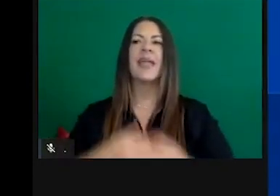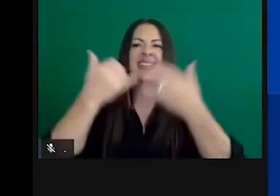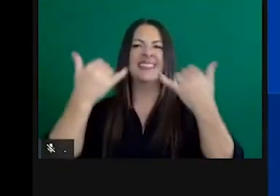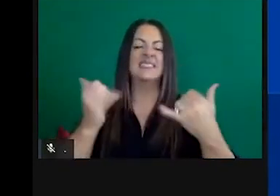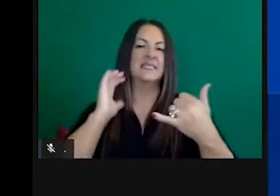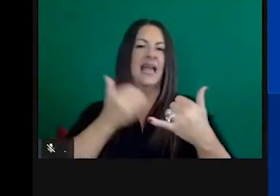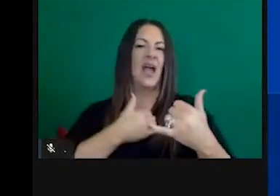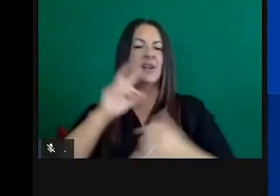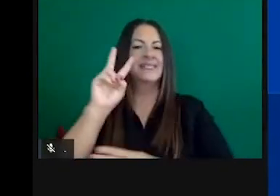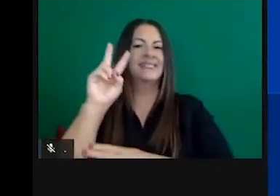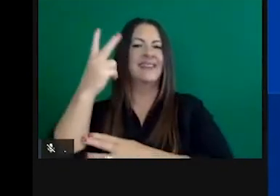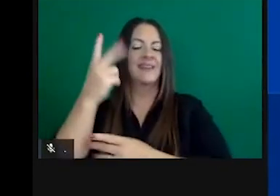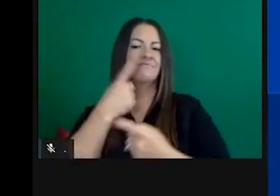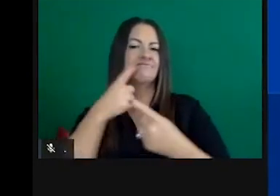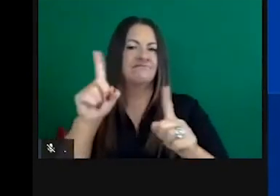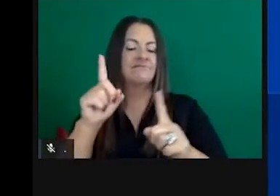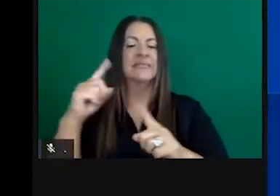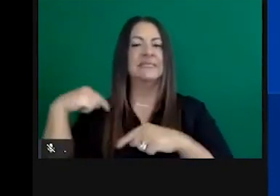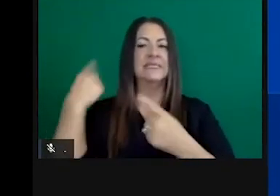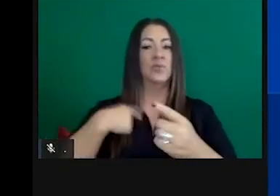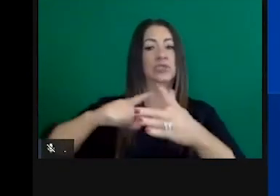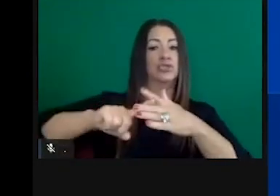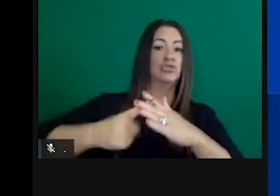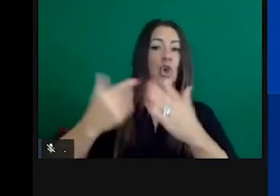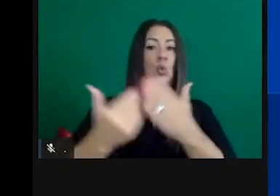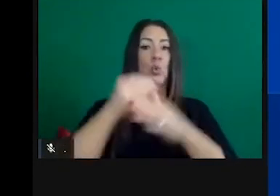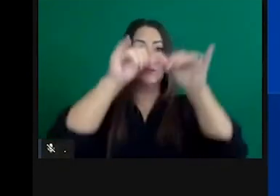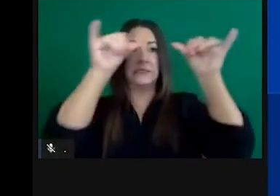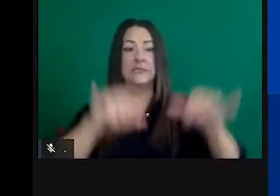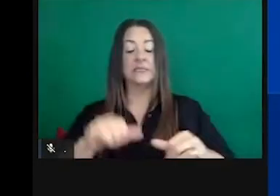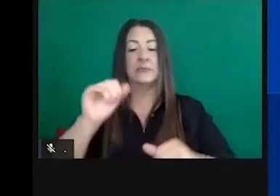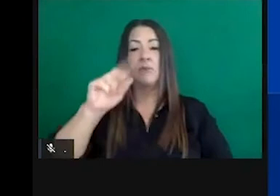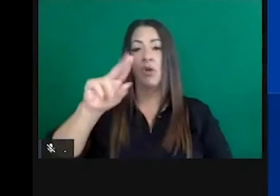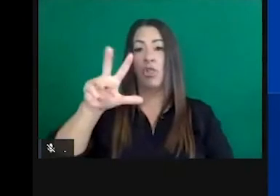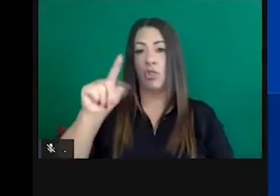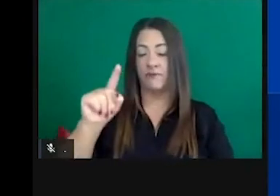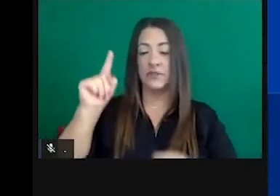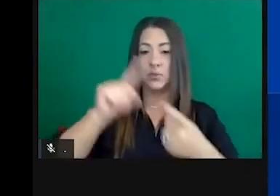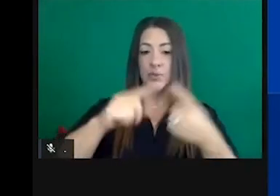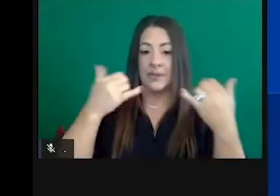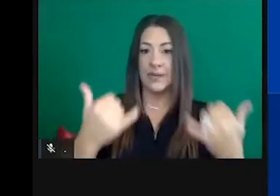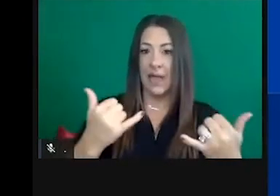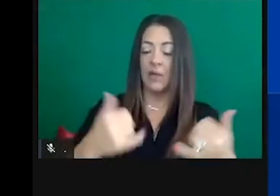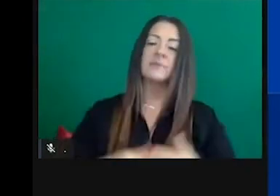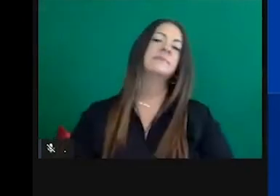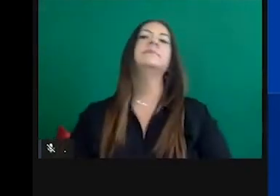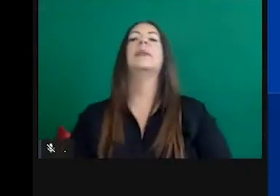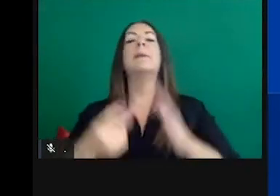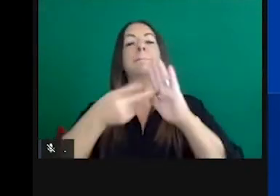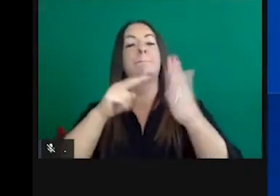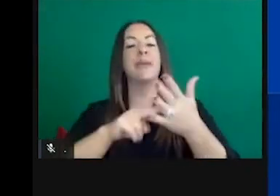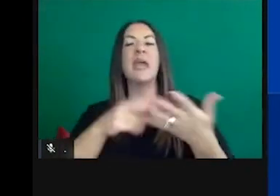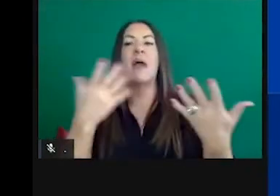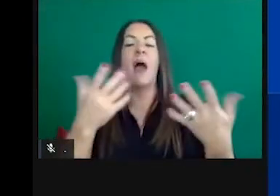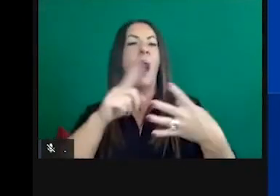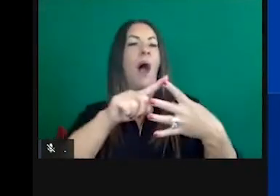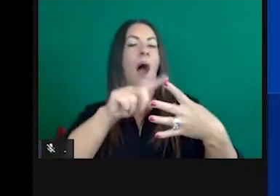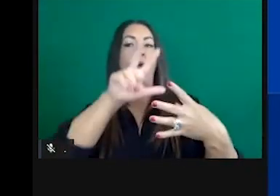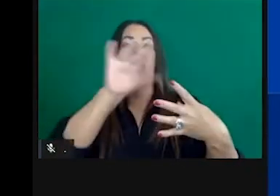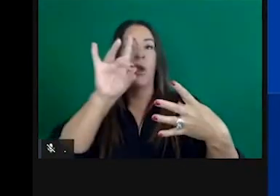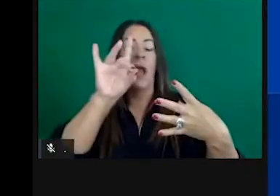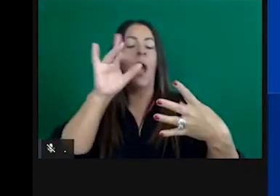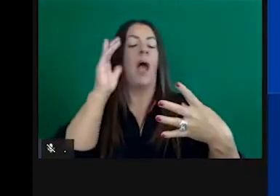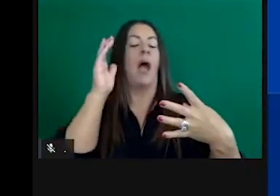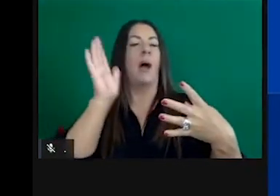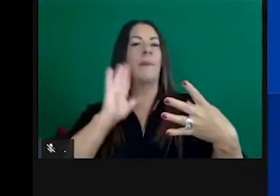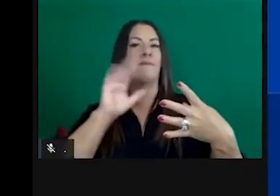to that August 31st. On September 15th, we now have had 8 counties move out of purple into red,